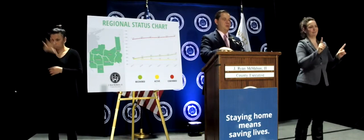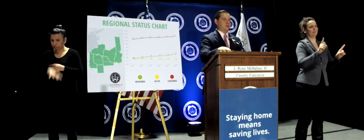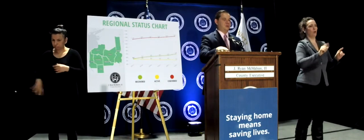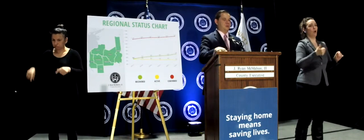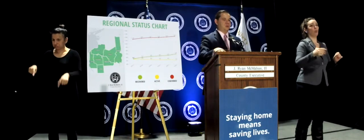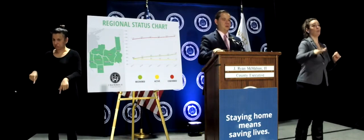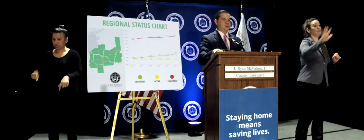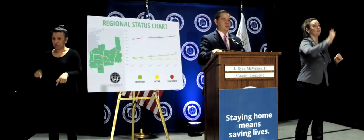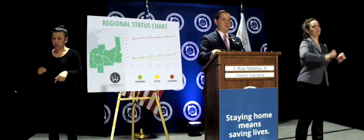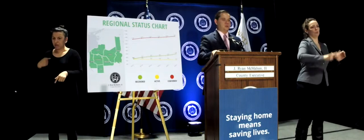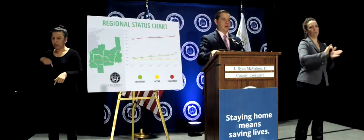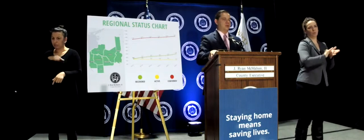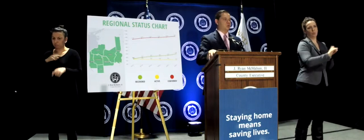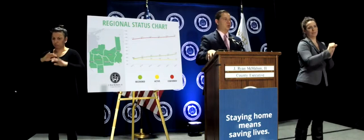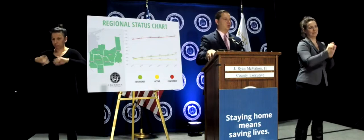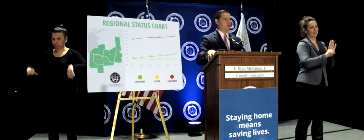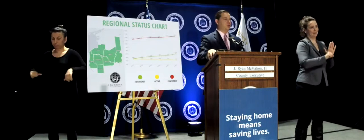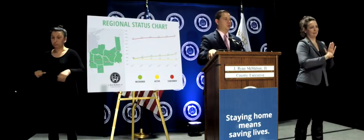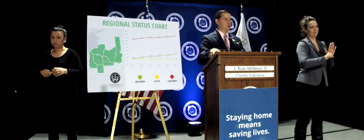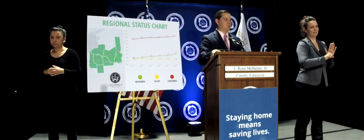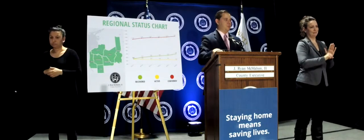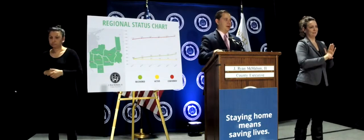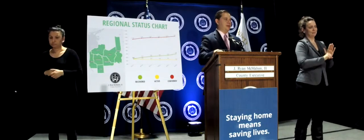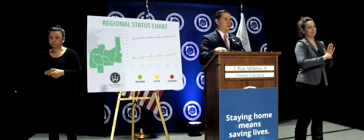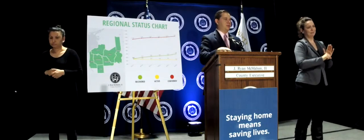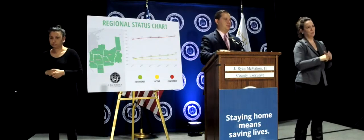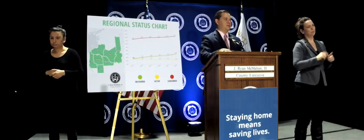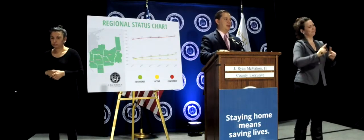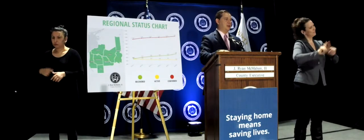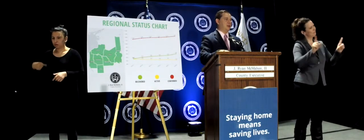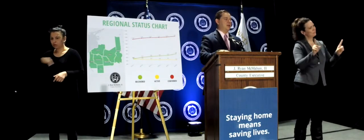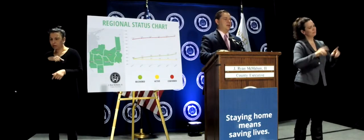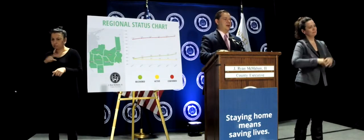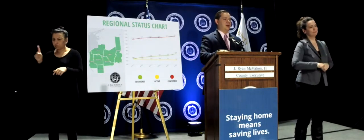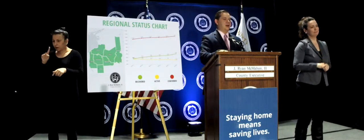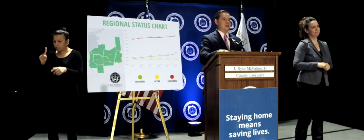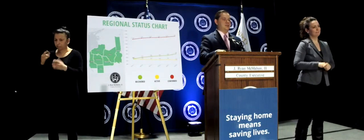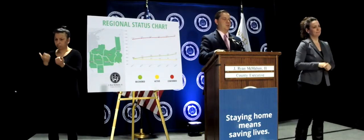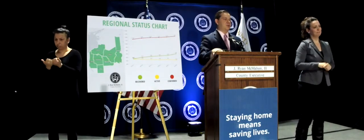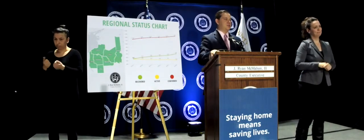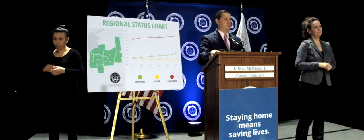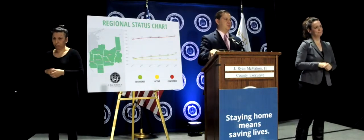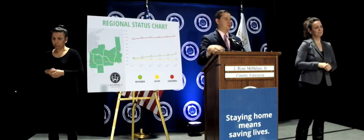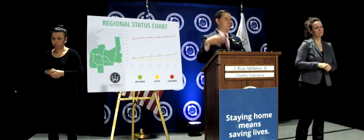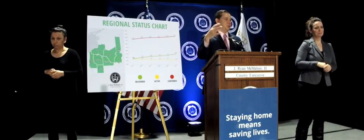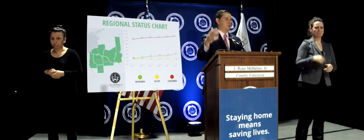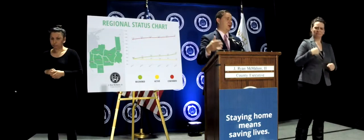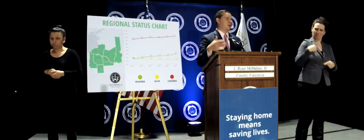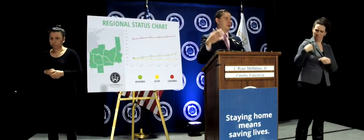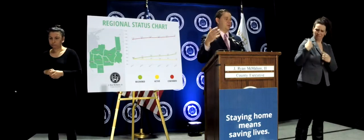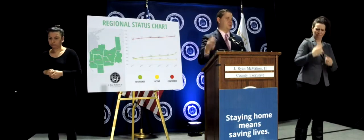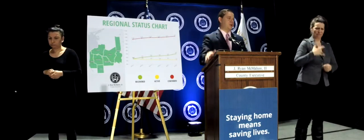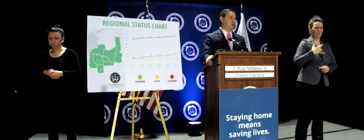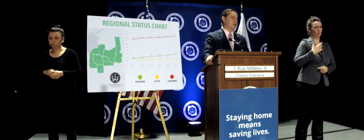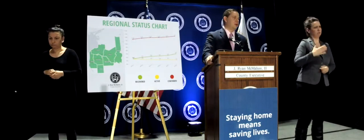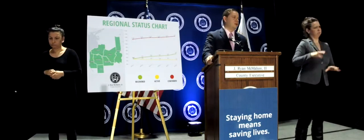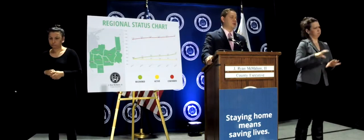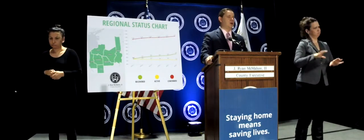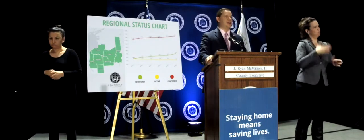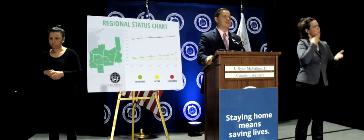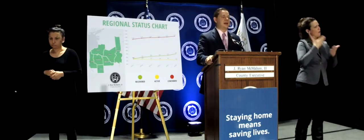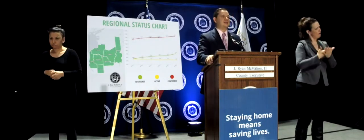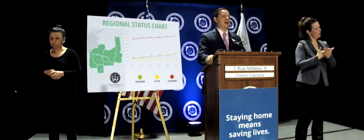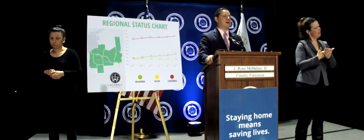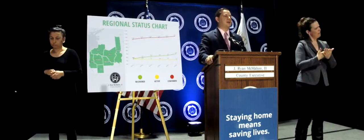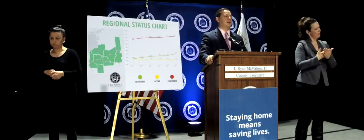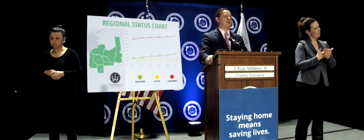we've done as well as we could do with this pandemic to date. And that's put us in a position to be able to talk about a restart.